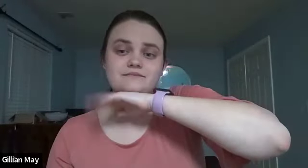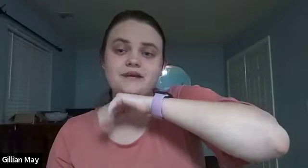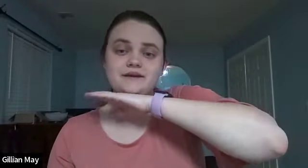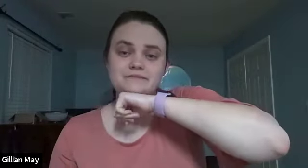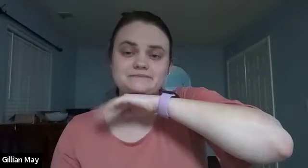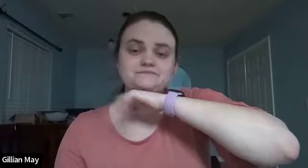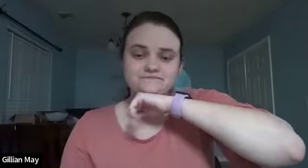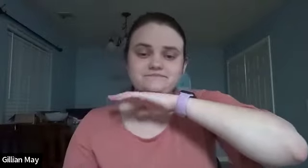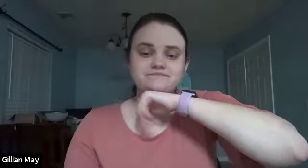Pig.